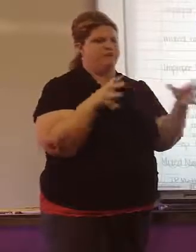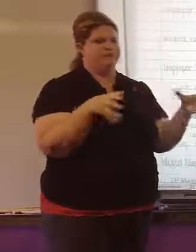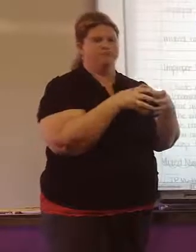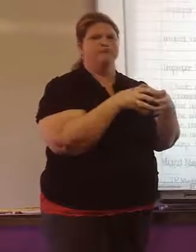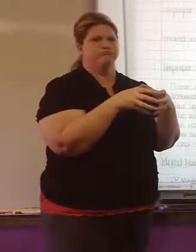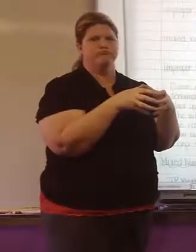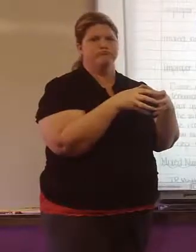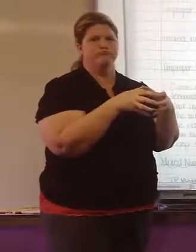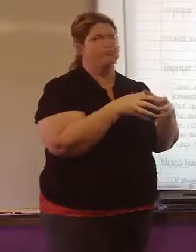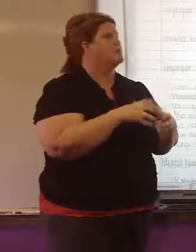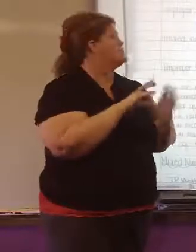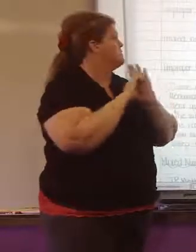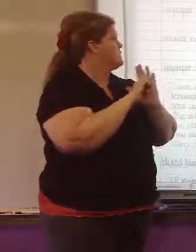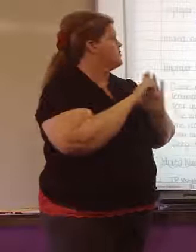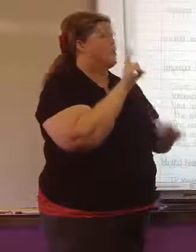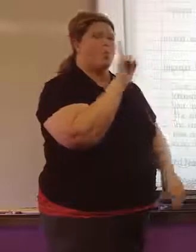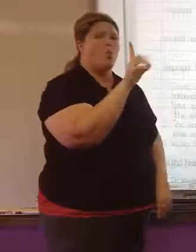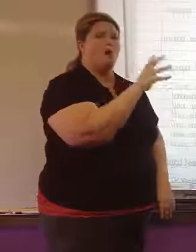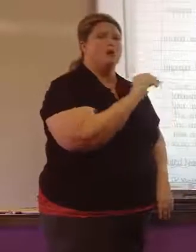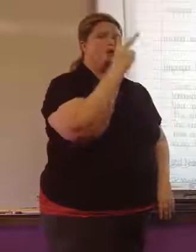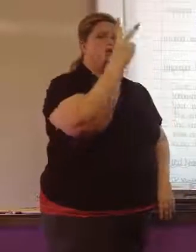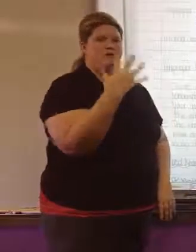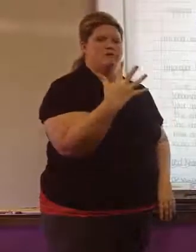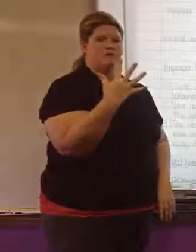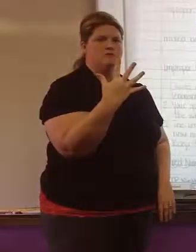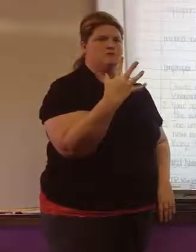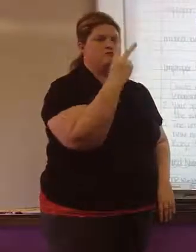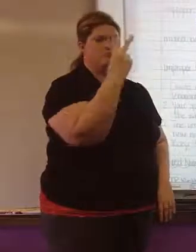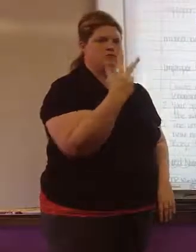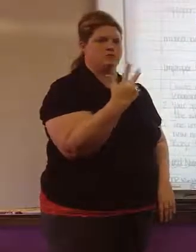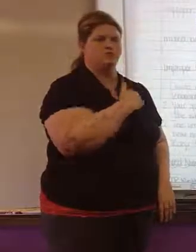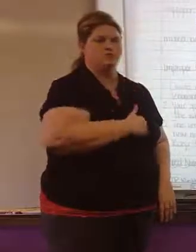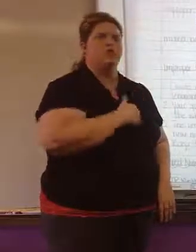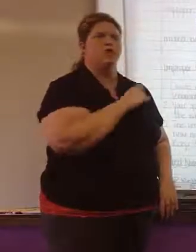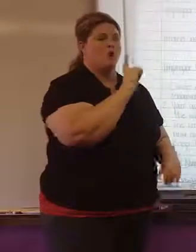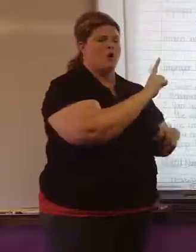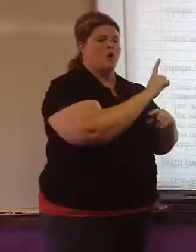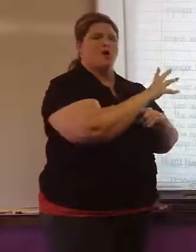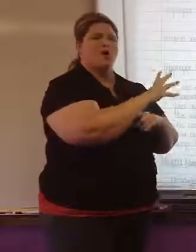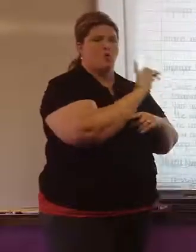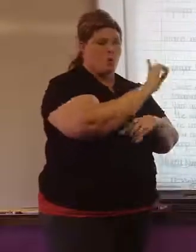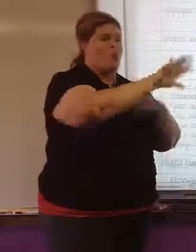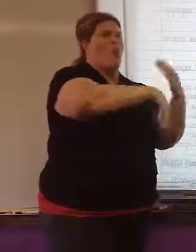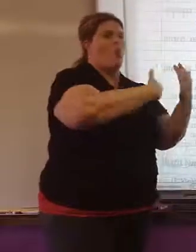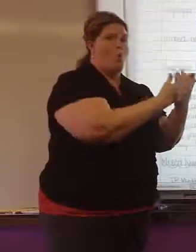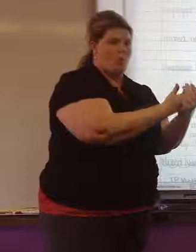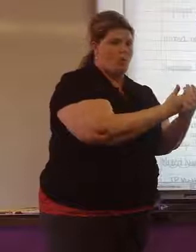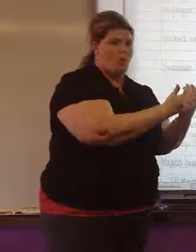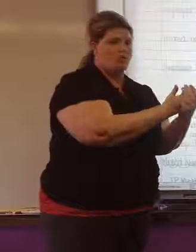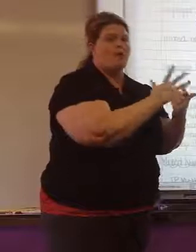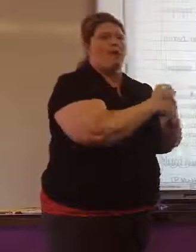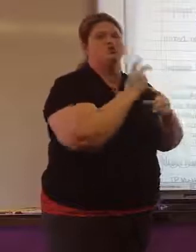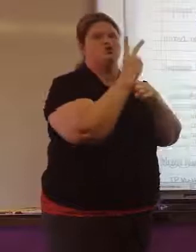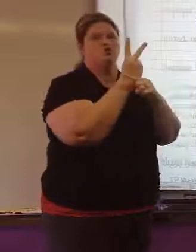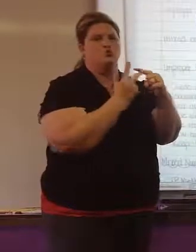one. So for example, 1 and 2 thirds. That means one whole,